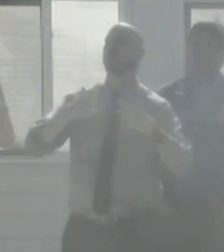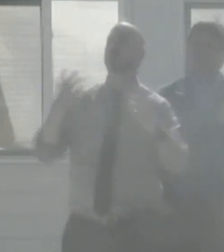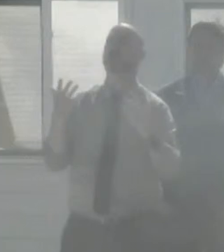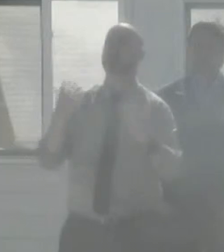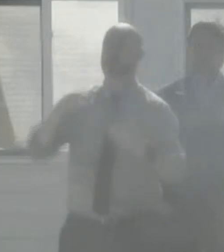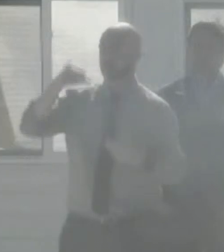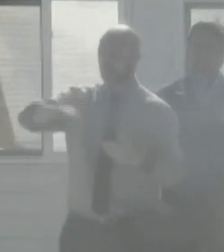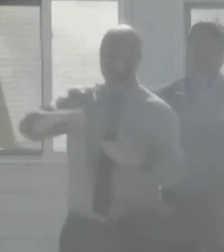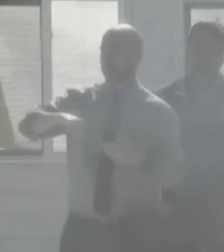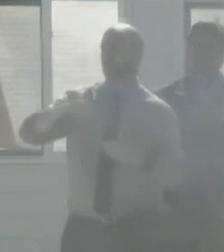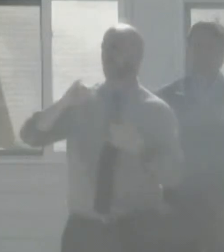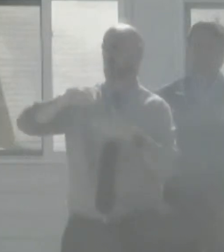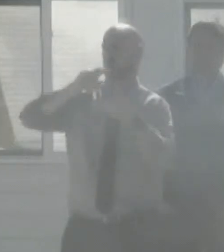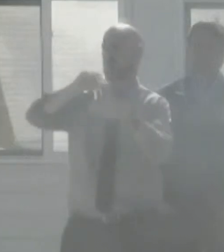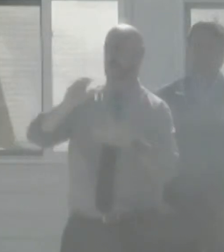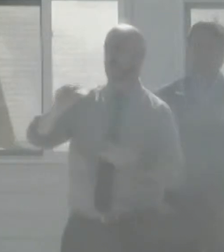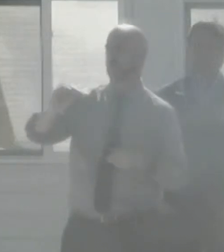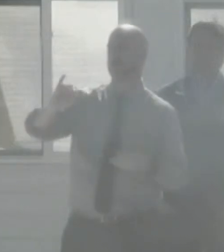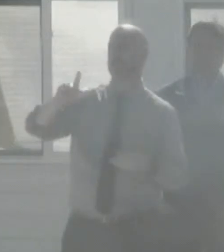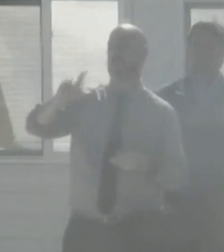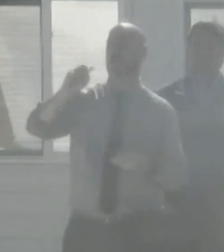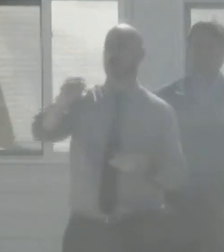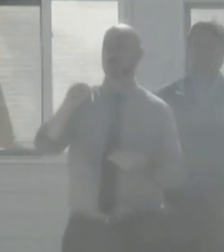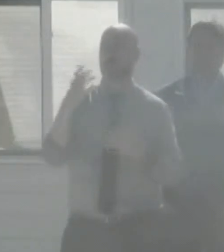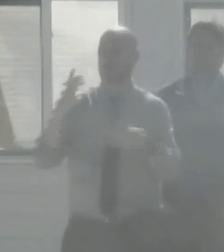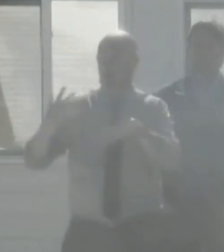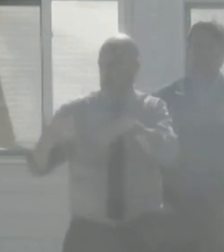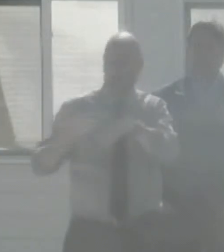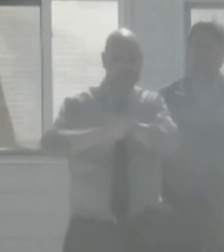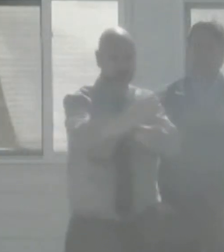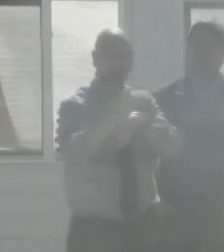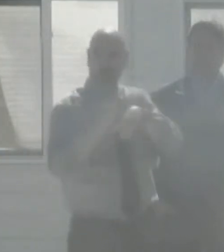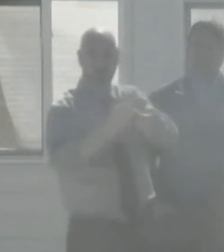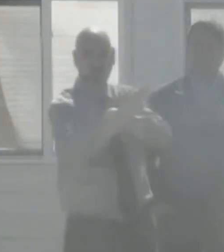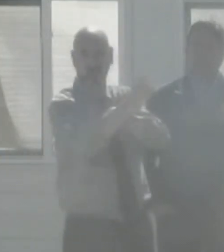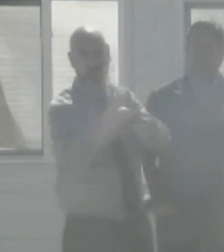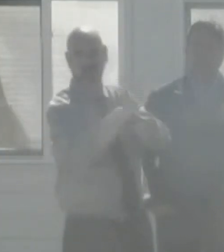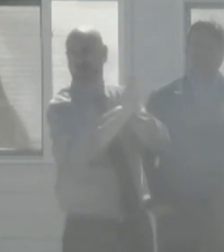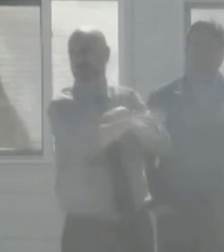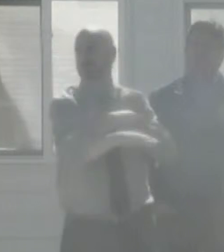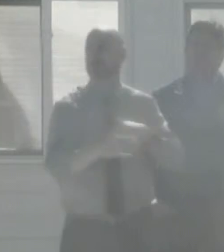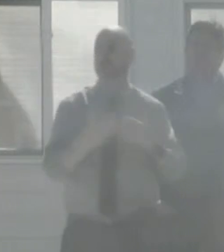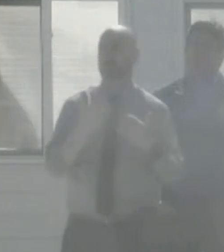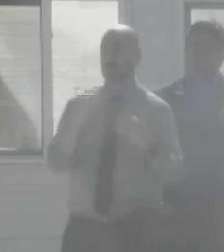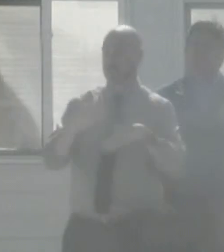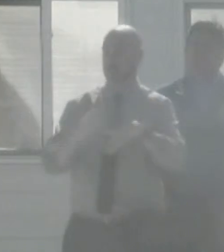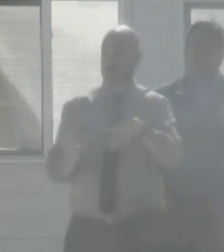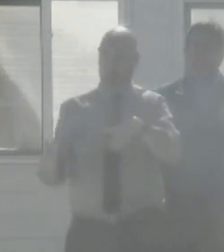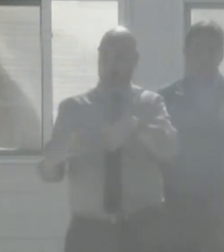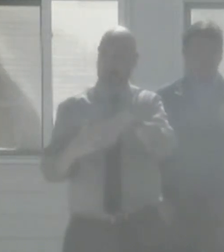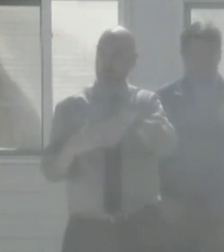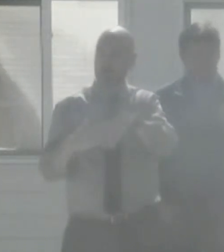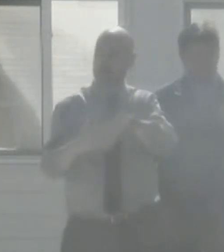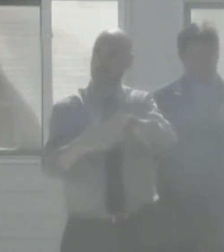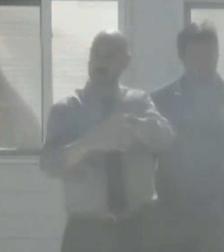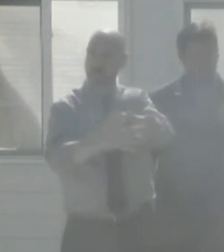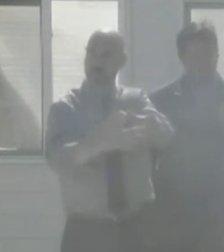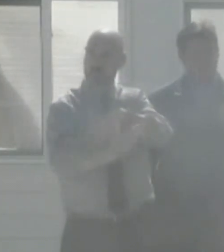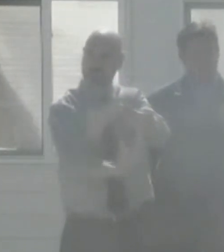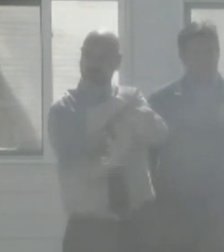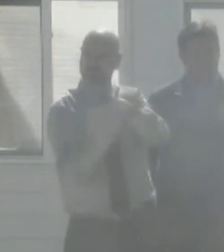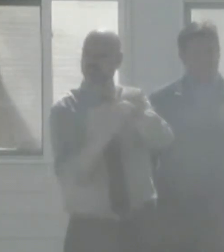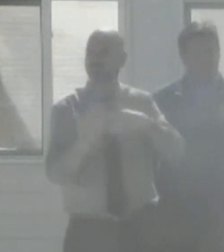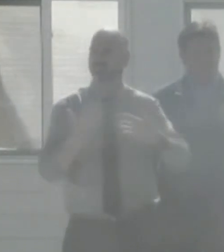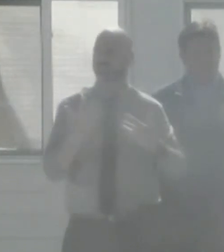Florida, storm surge is still expected along the east coast. Major flooding continues along Hillsborough, St. Johns, and the Little Wekiva